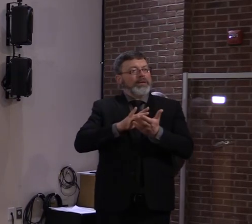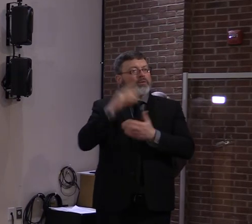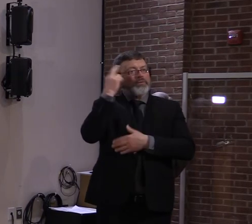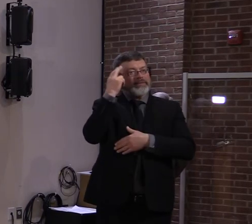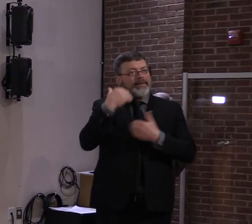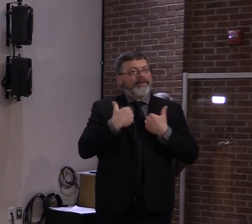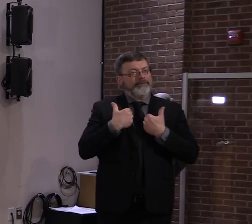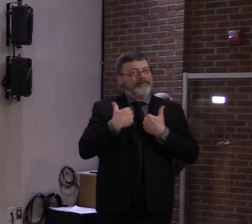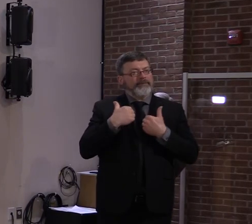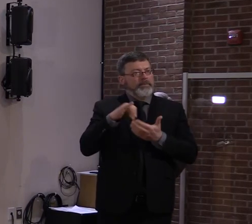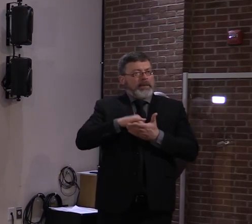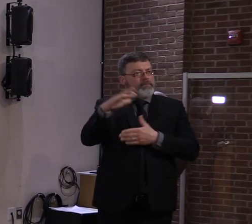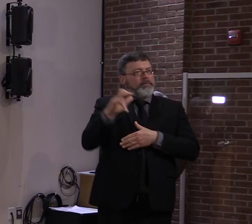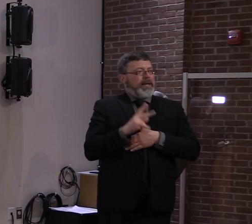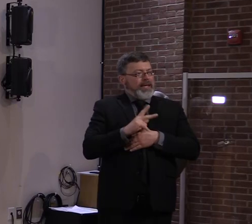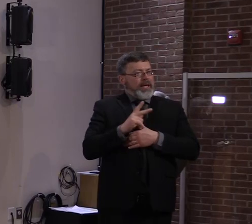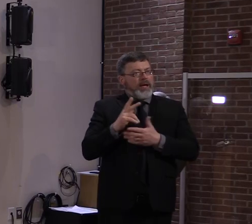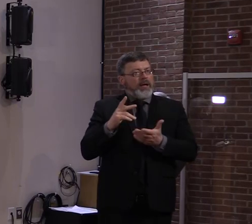many of these people,